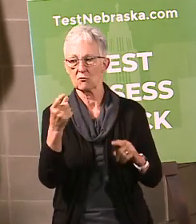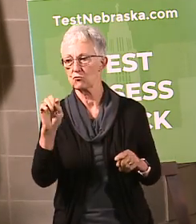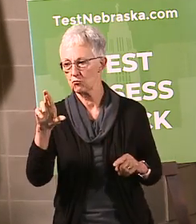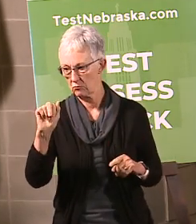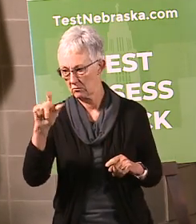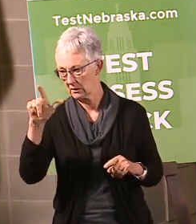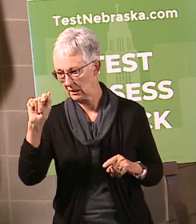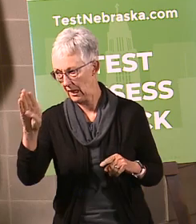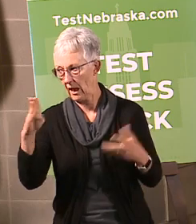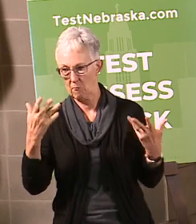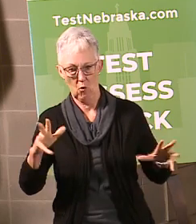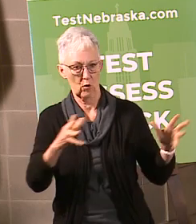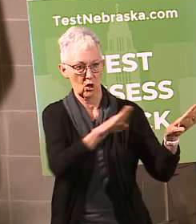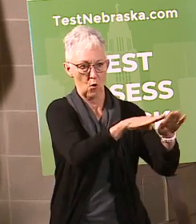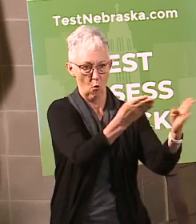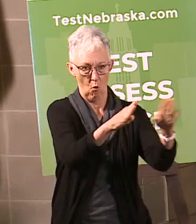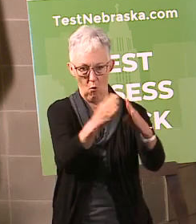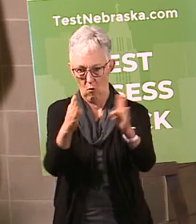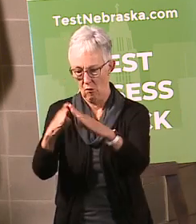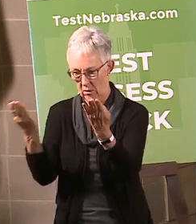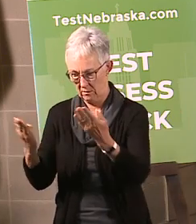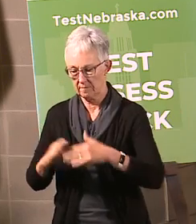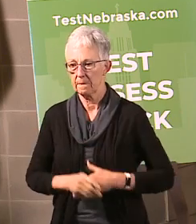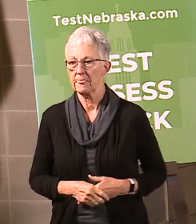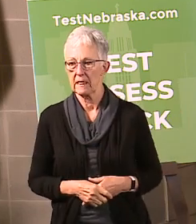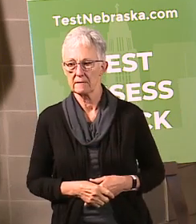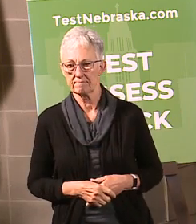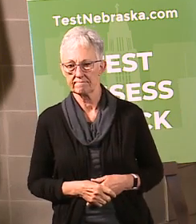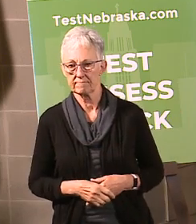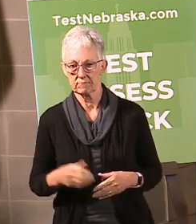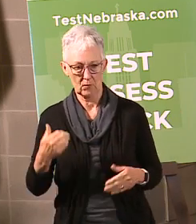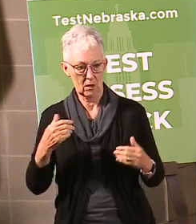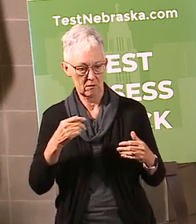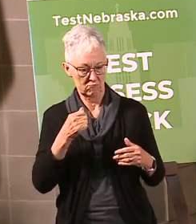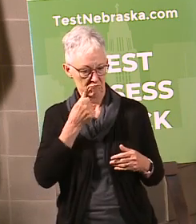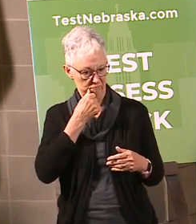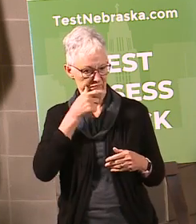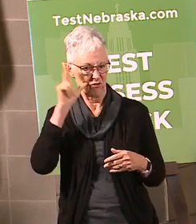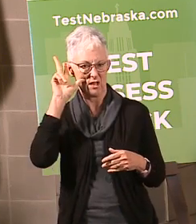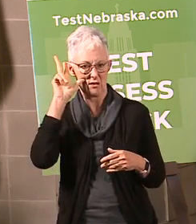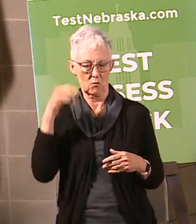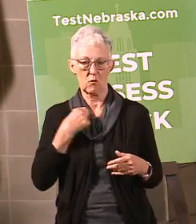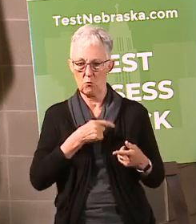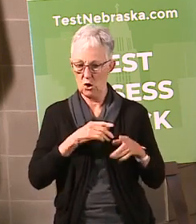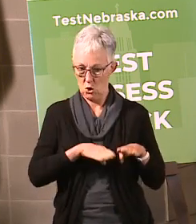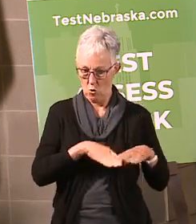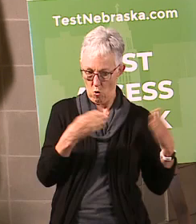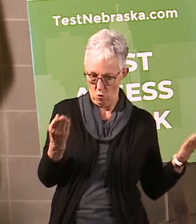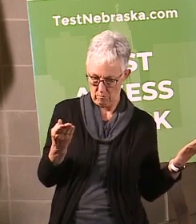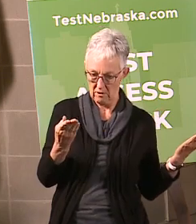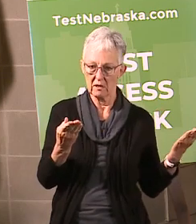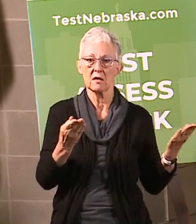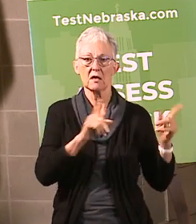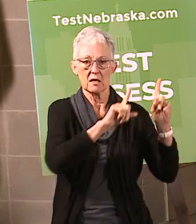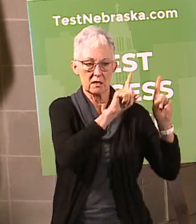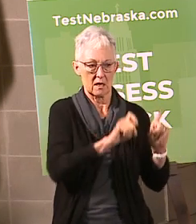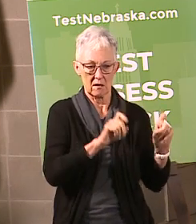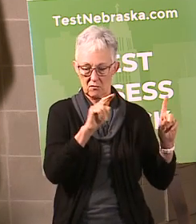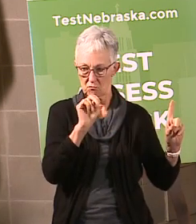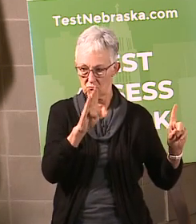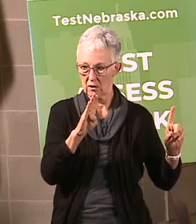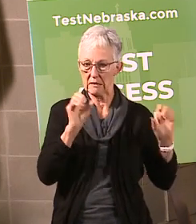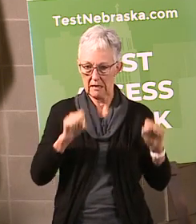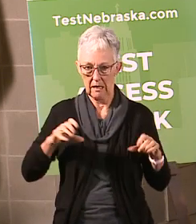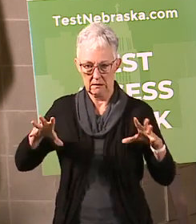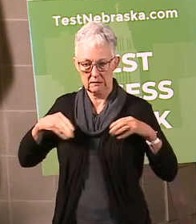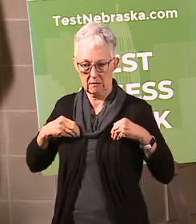people into Test Nebraska with 65 years and older. That created a rush of people calling into